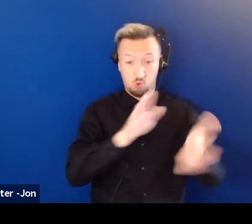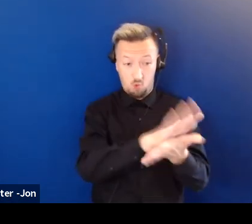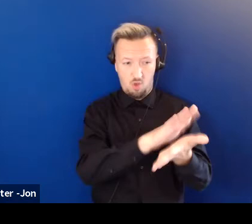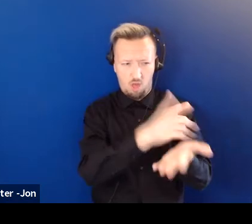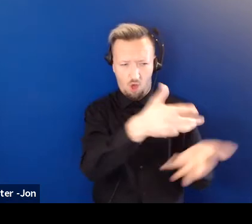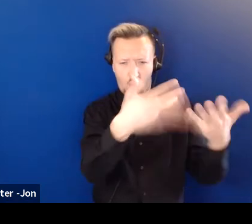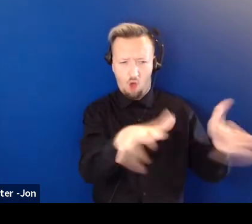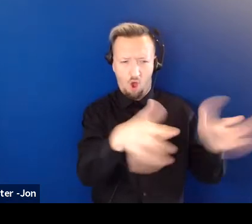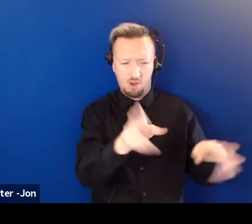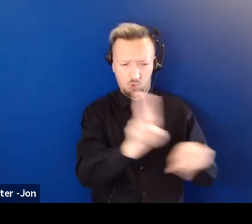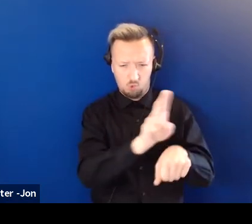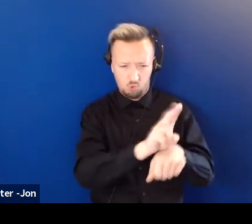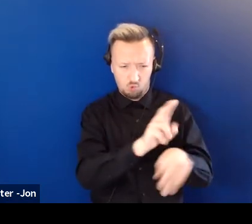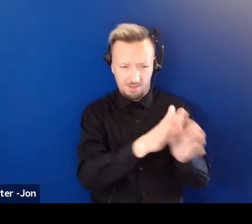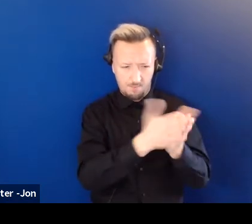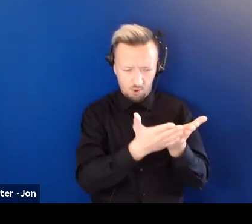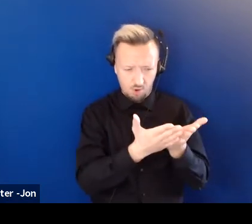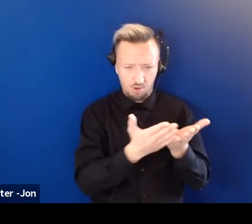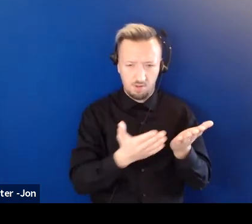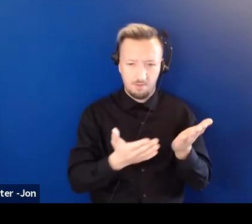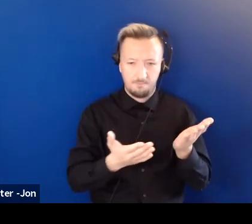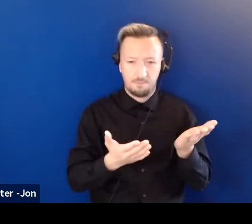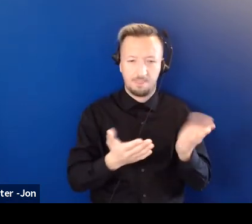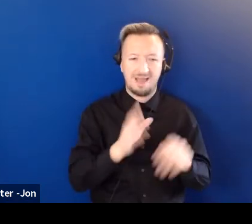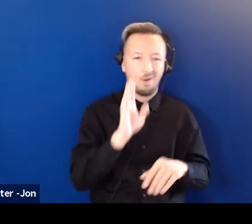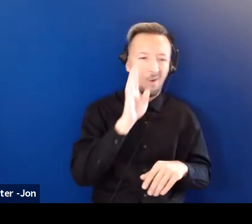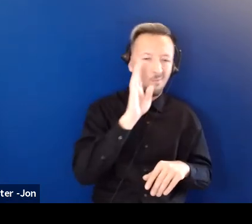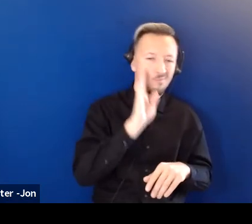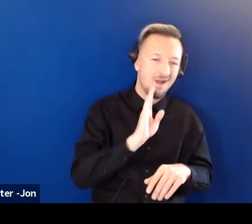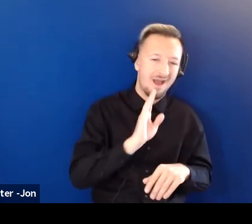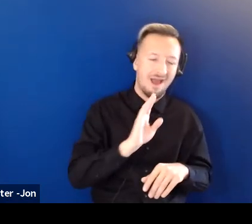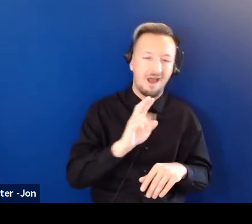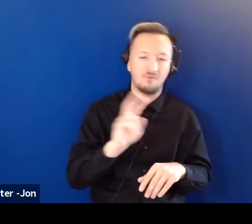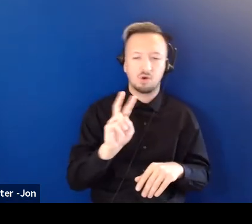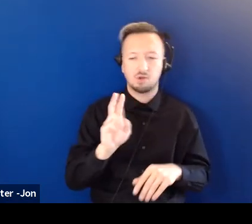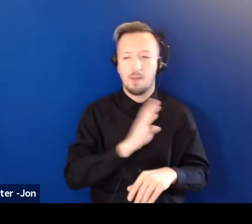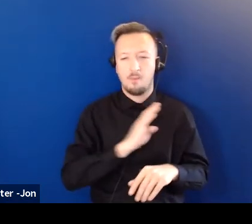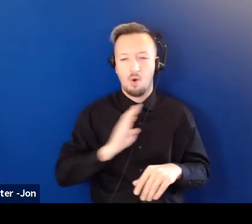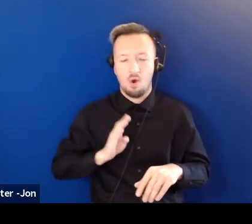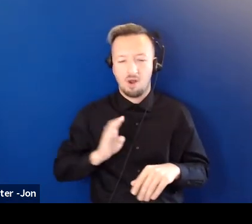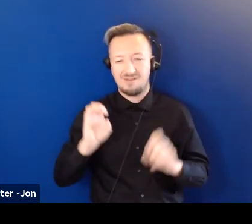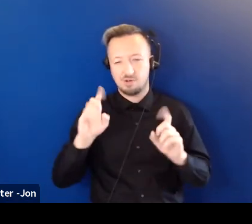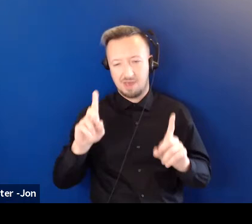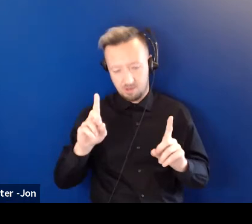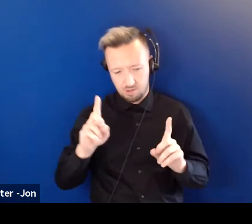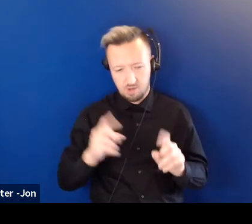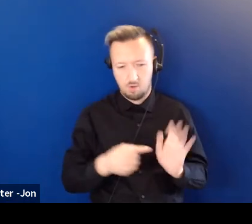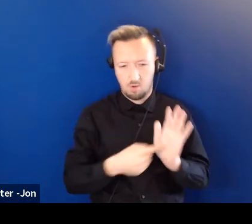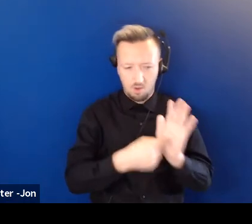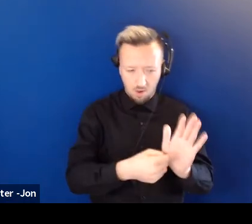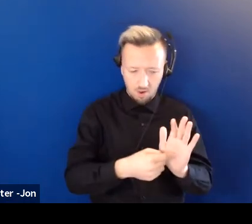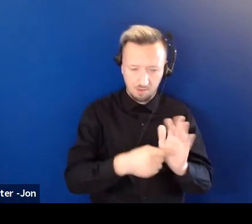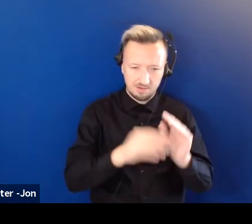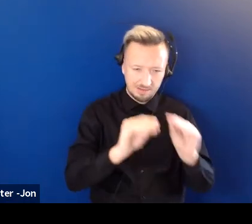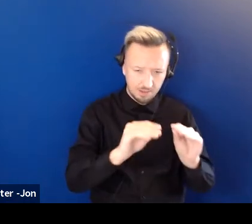and putting some events side by side. So Brown versus Board of Education is one that they know and understand and are learning,